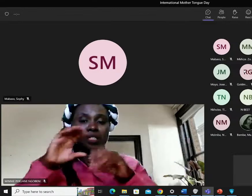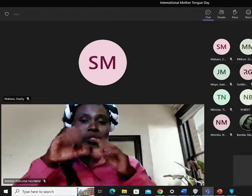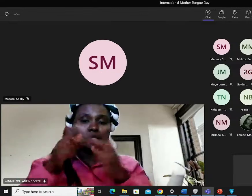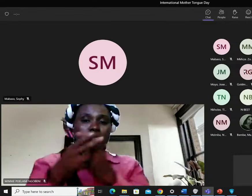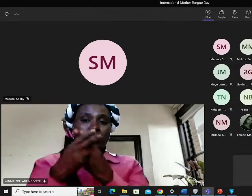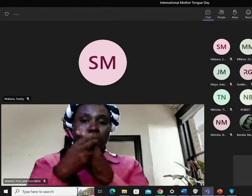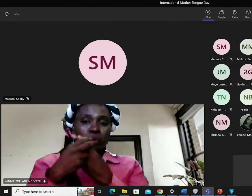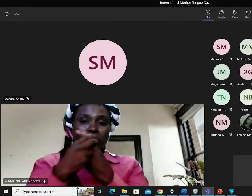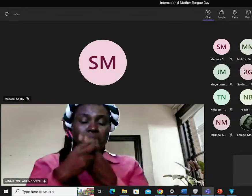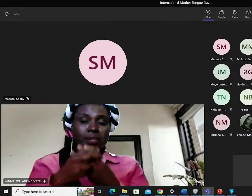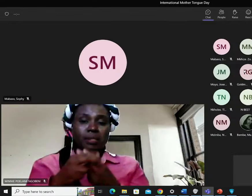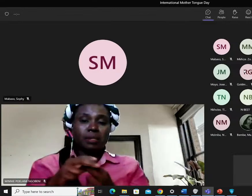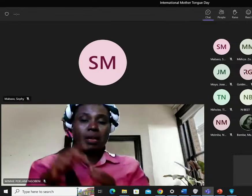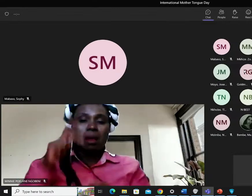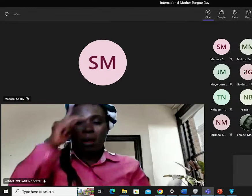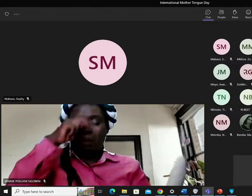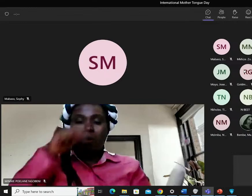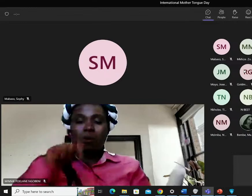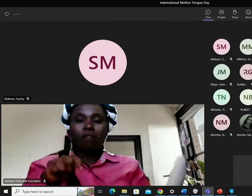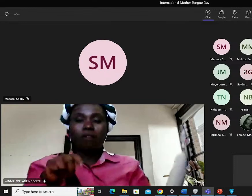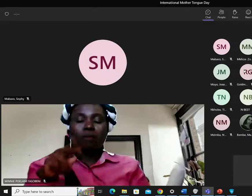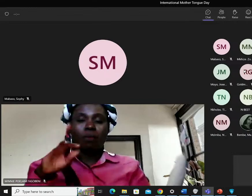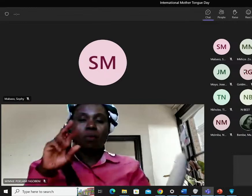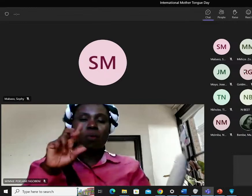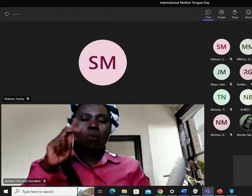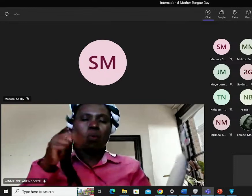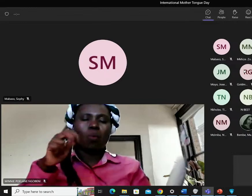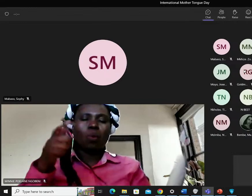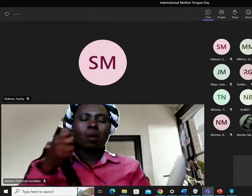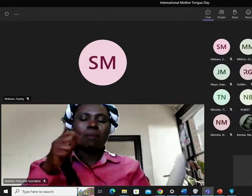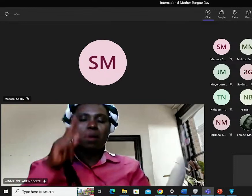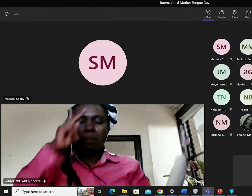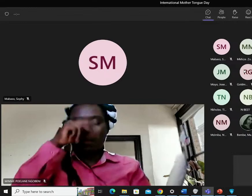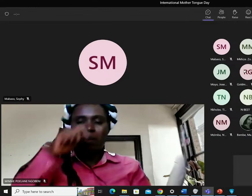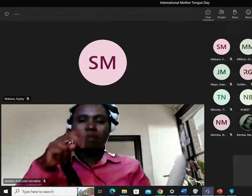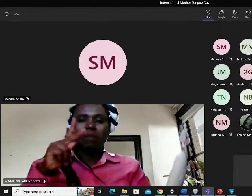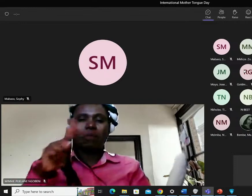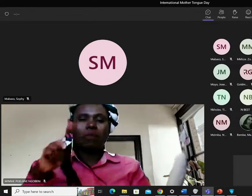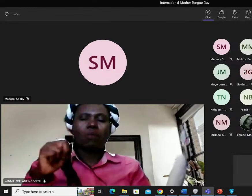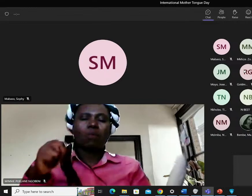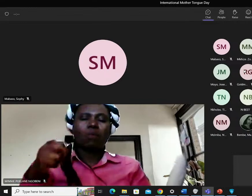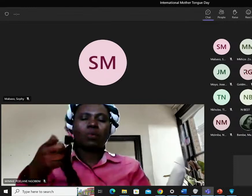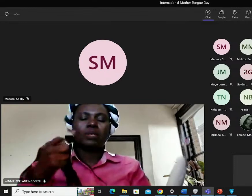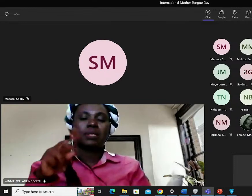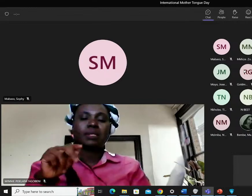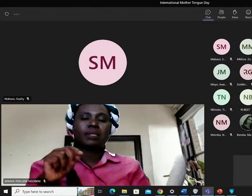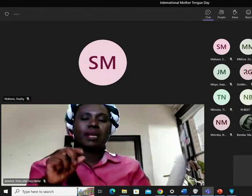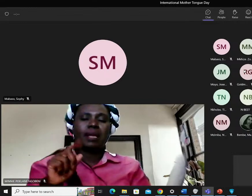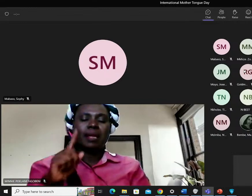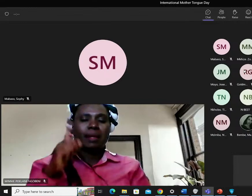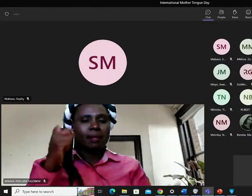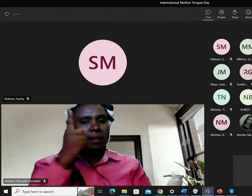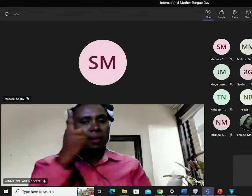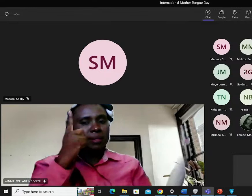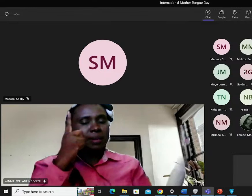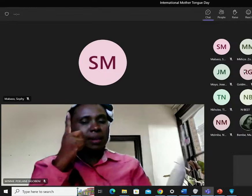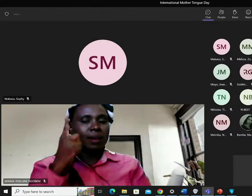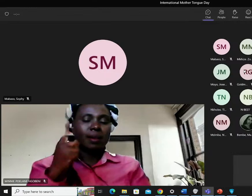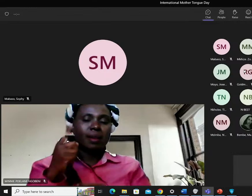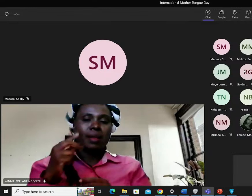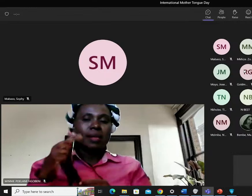Prof. Ngwepe and Prof. Nkosi, the Dinari in the